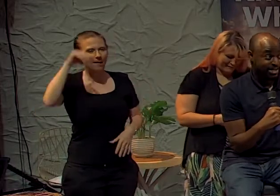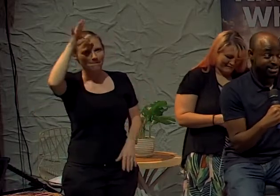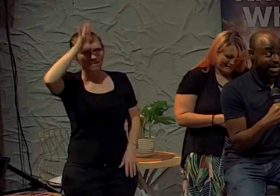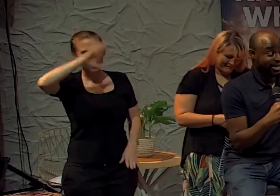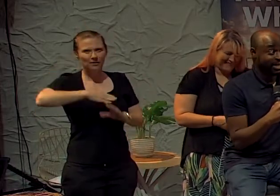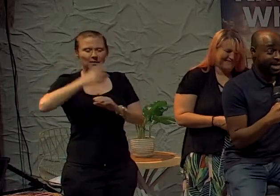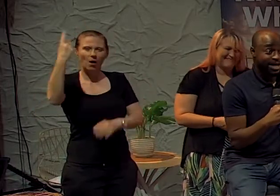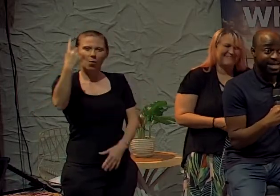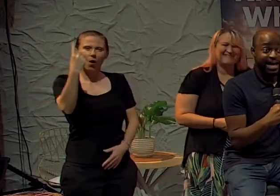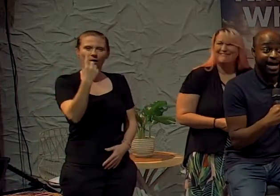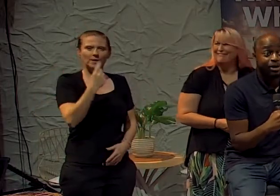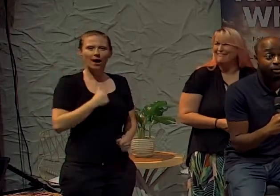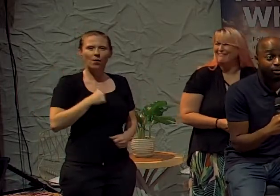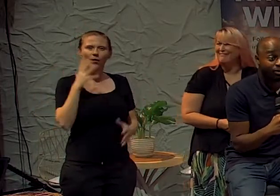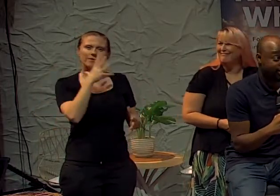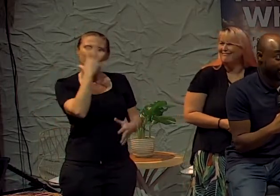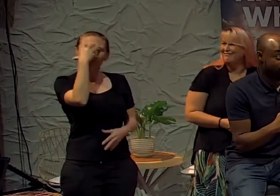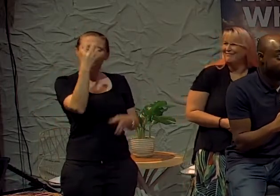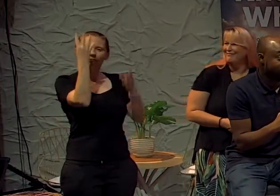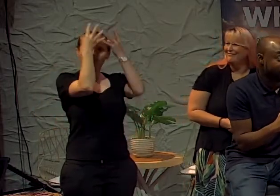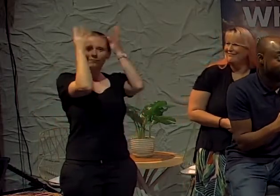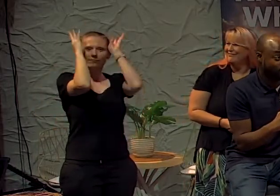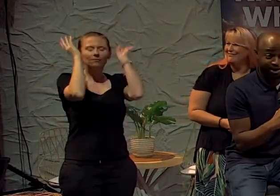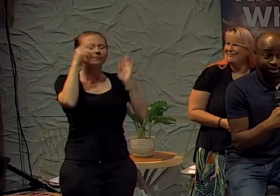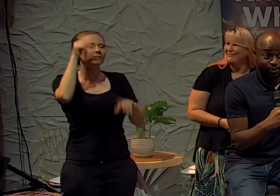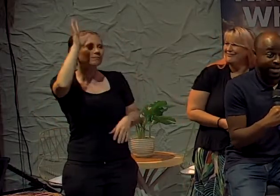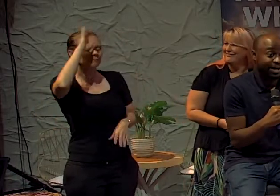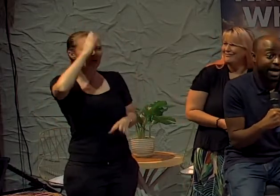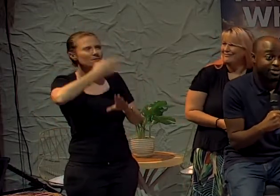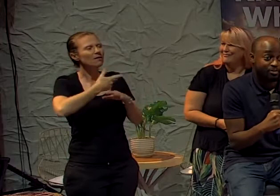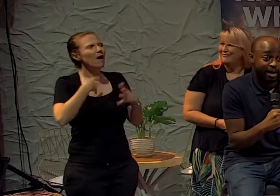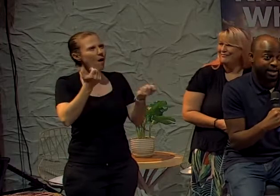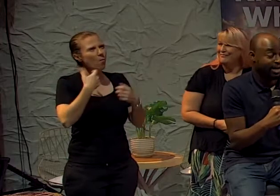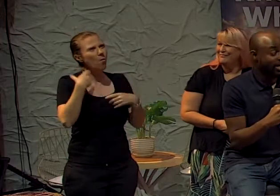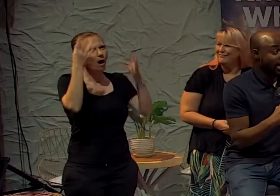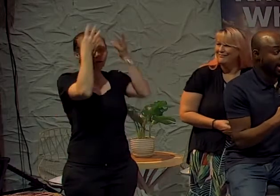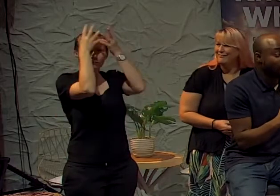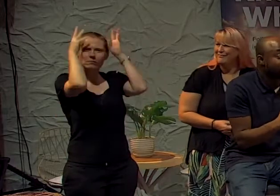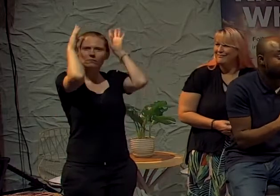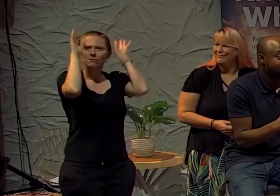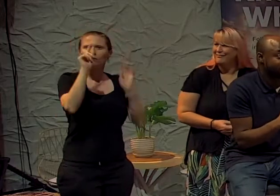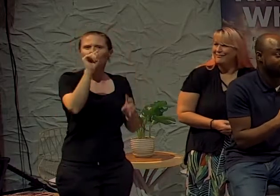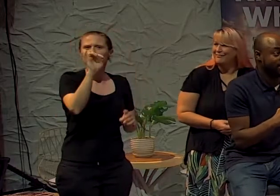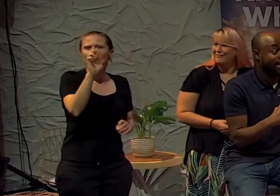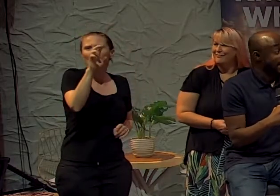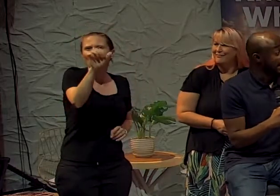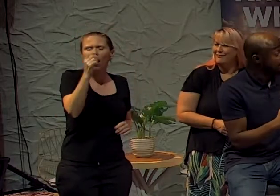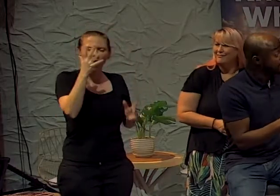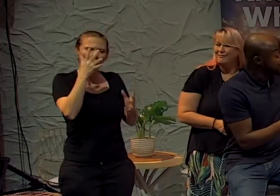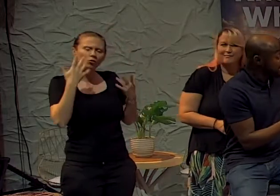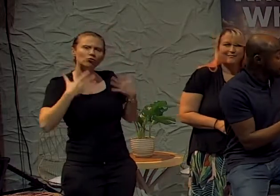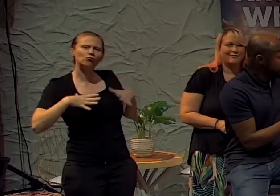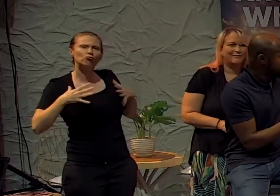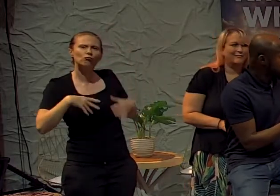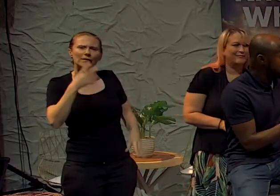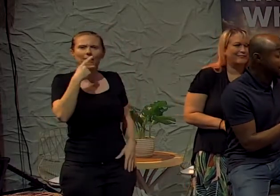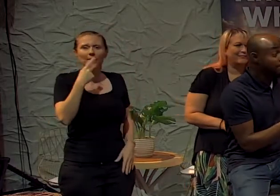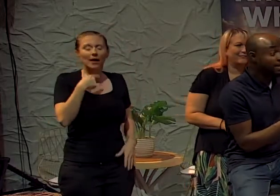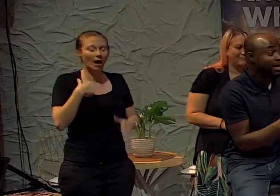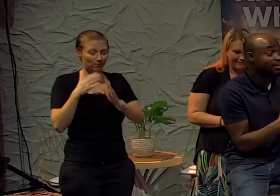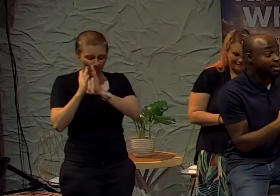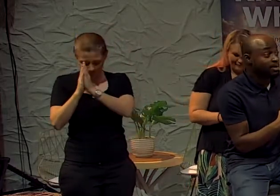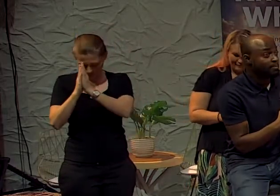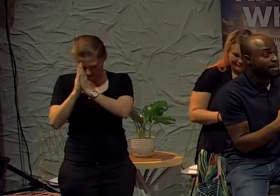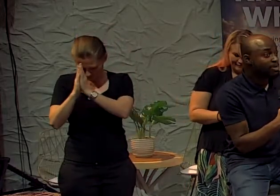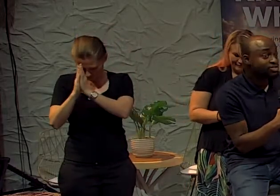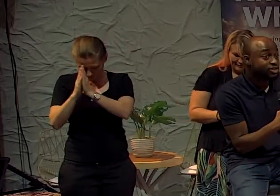and he's like, Dad, I want one. Can you give me one? Why can't I do ballet? I want to dress in pink. And I'm sitting here praying, I'm like,